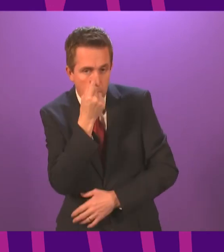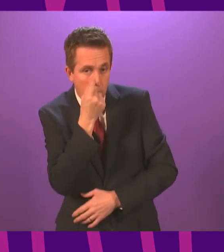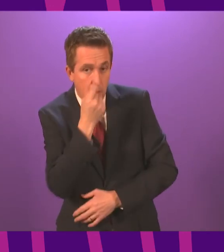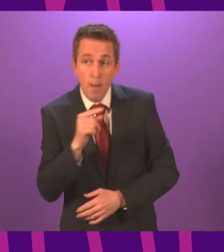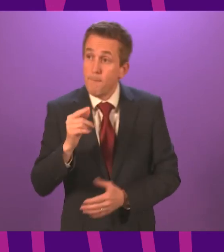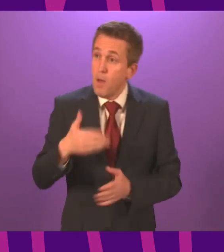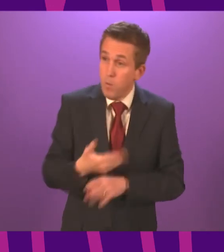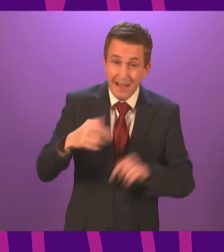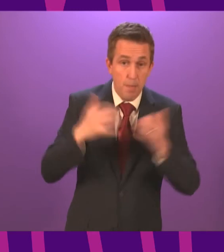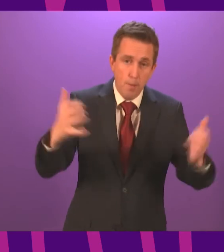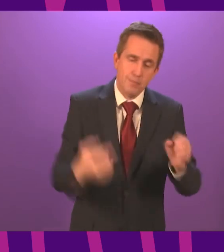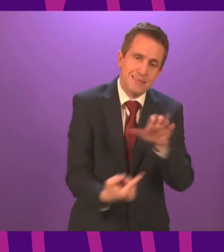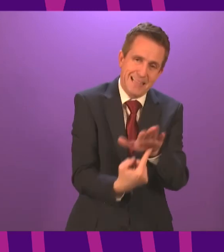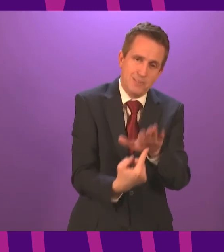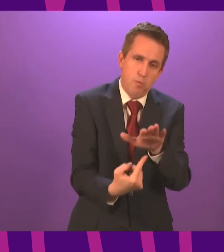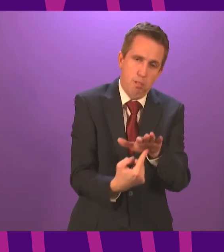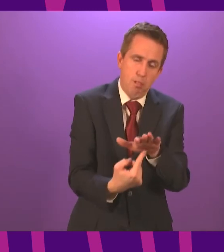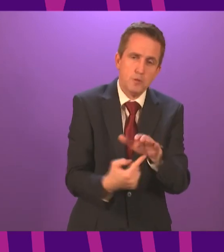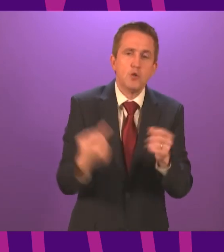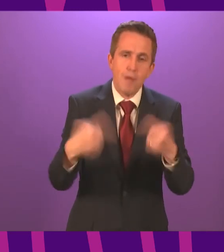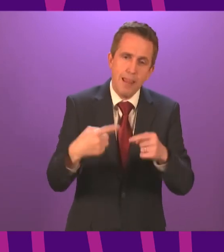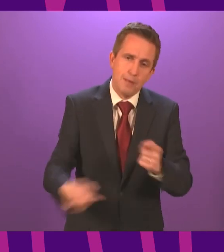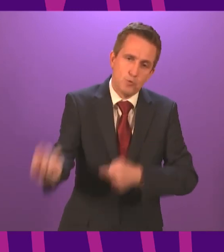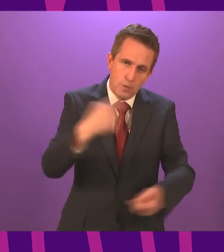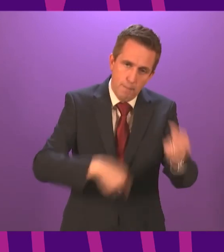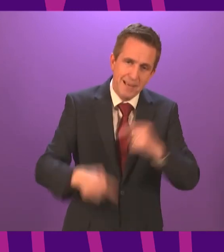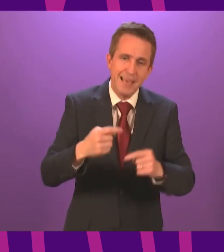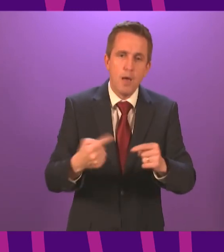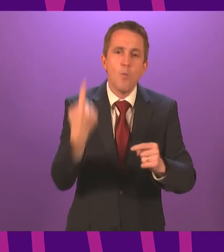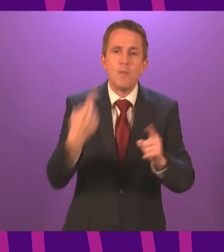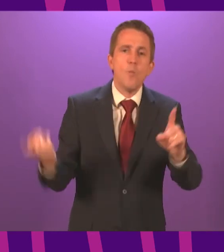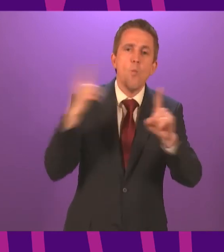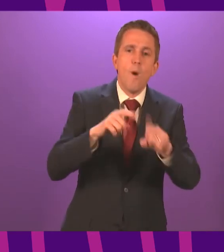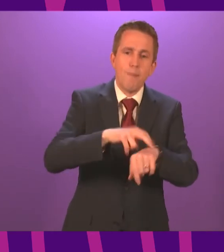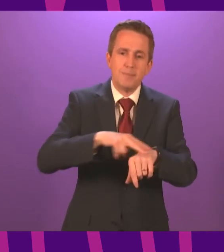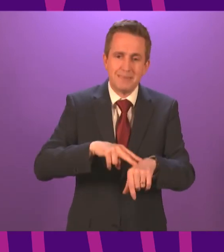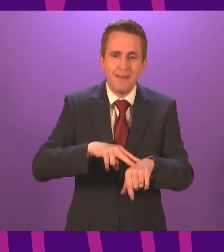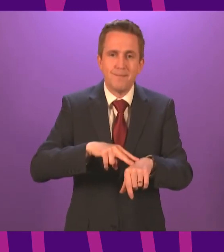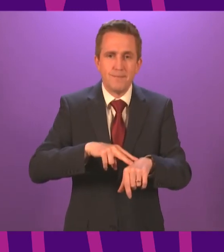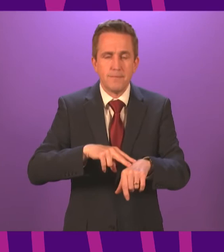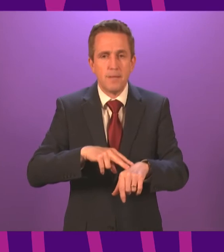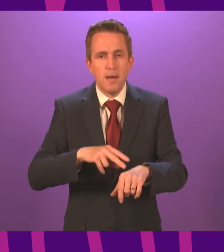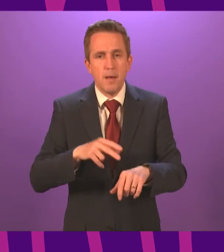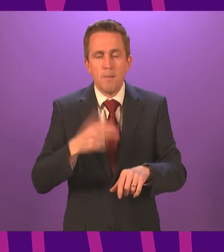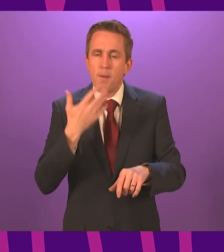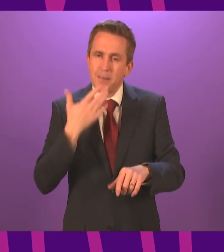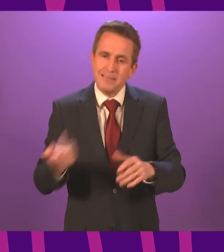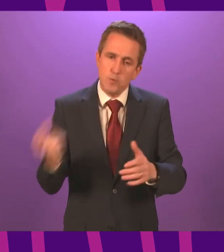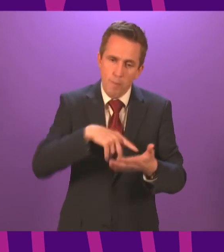members are allowed to come here clearly, and they're also allowed the support of one additional member of staff. But I would advise members to look to the